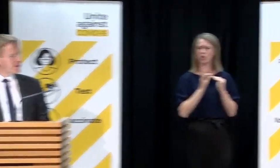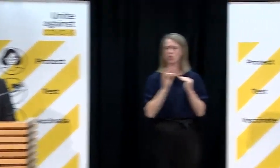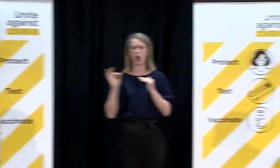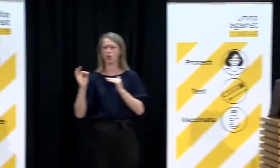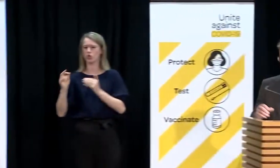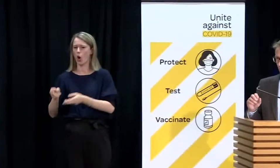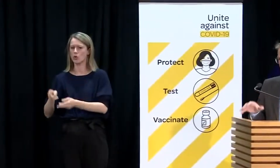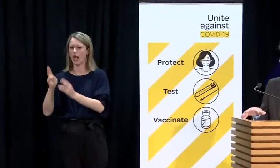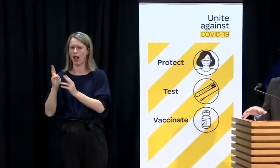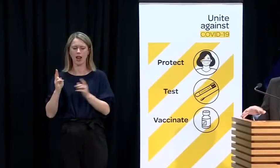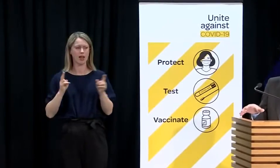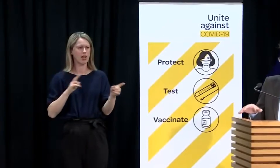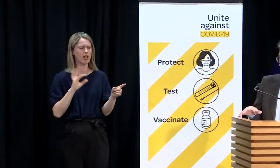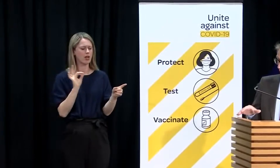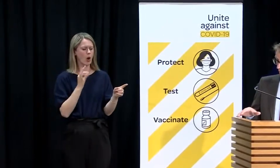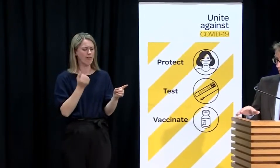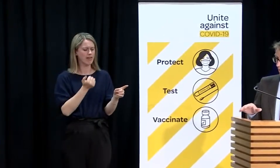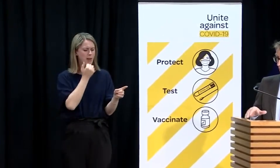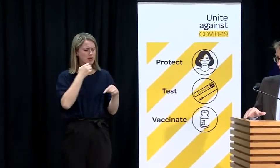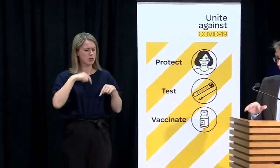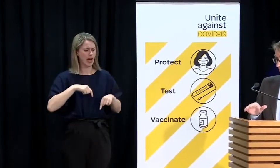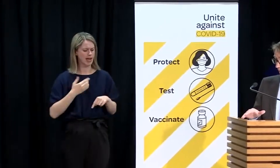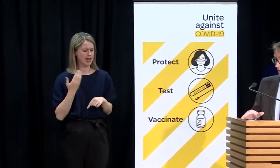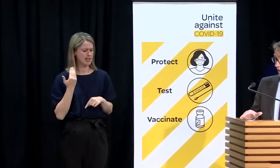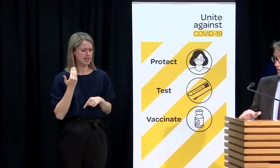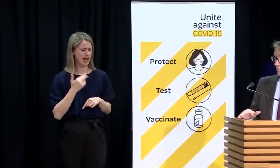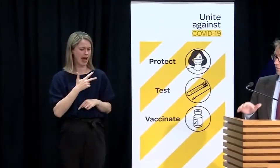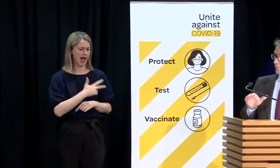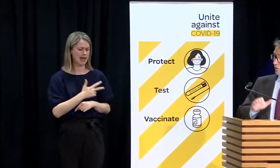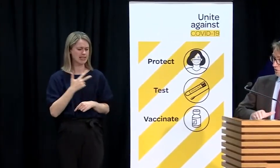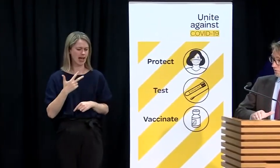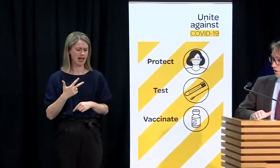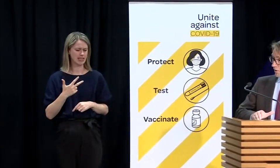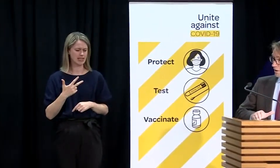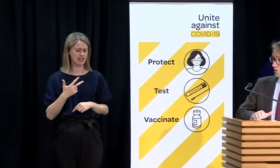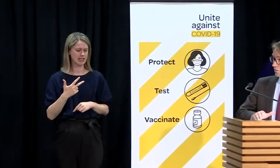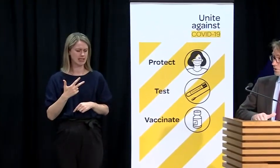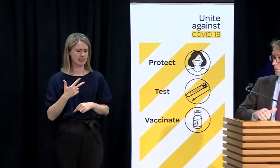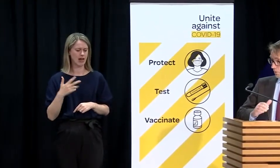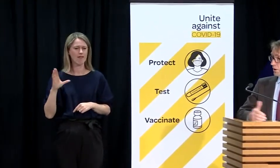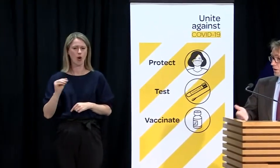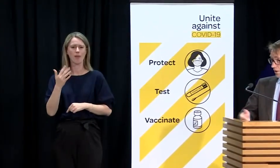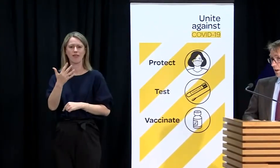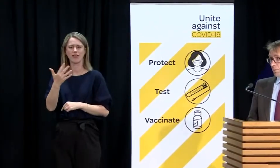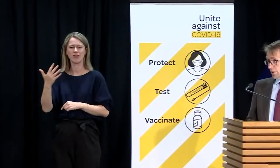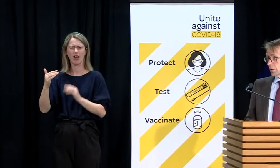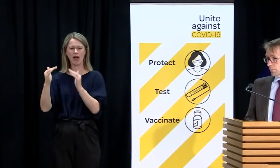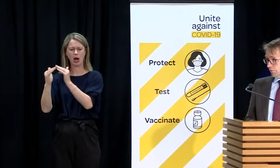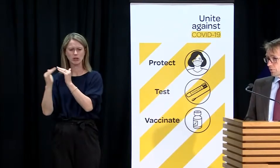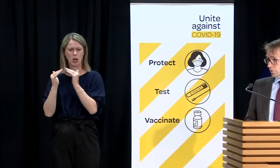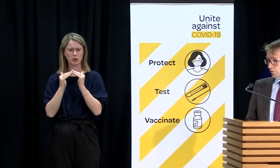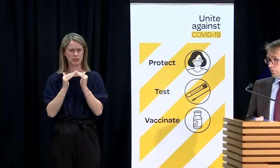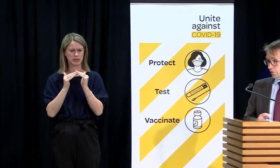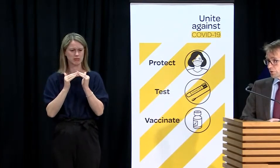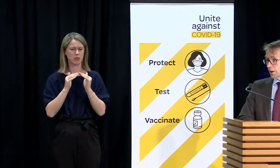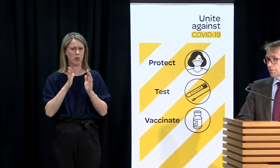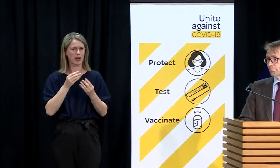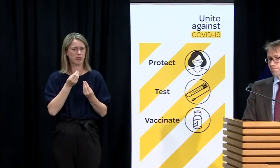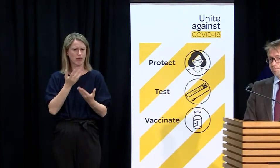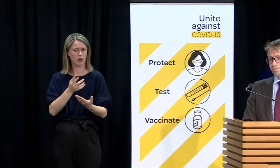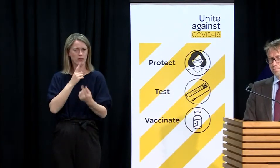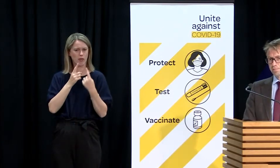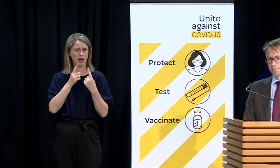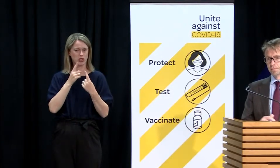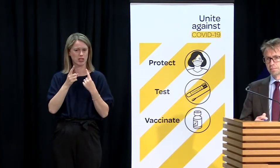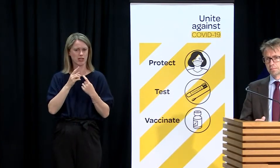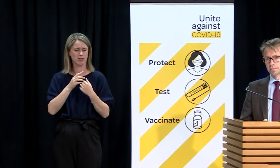that? I don't have the number from today. I do know yesterday was 88 from 55 households, but we can get an updated number for you from today. How soon